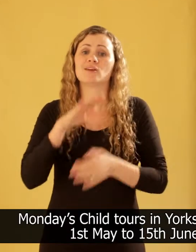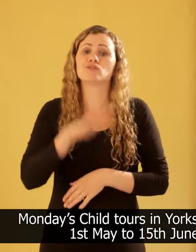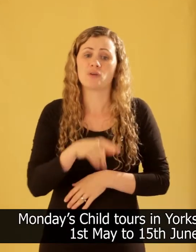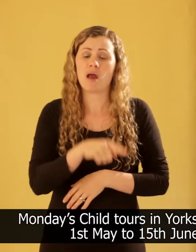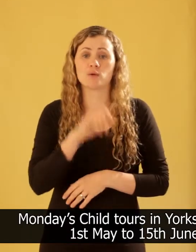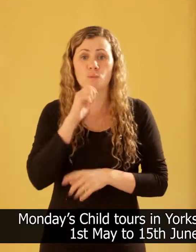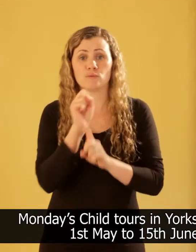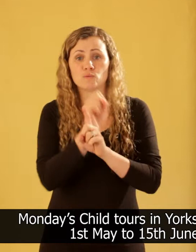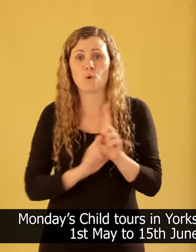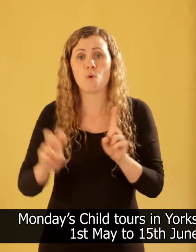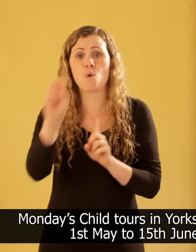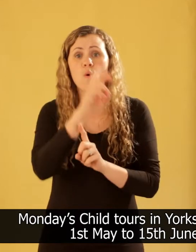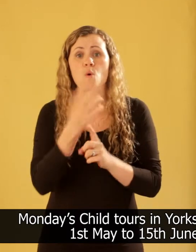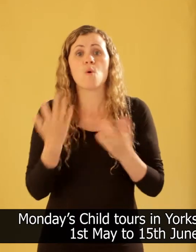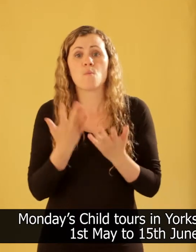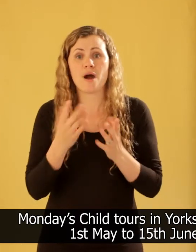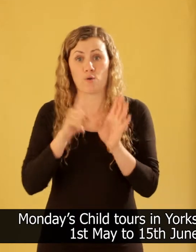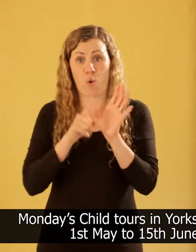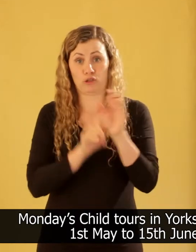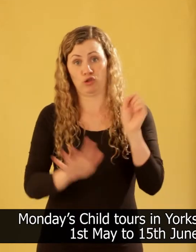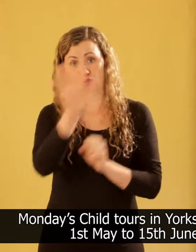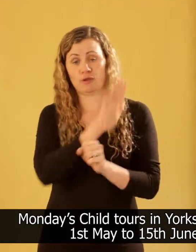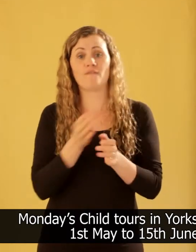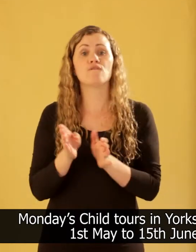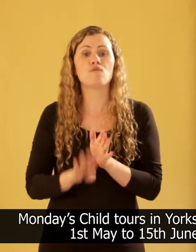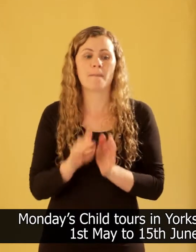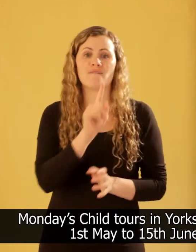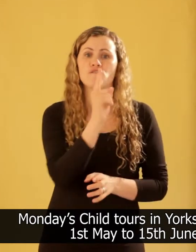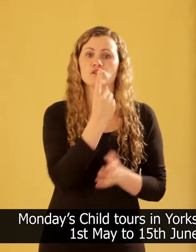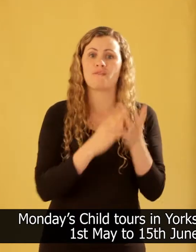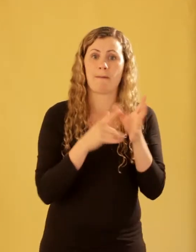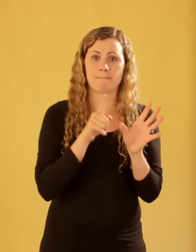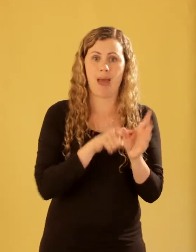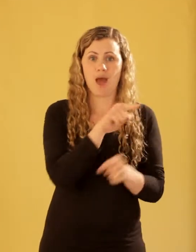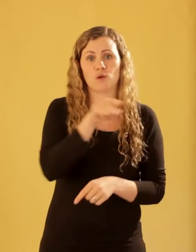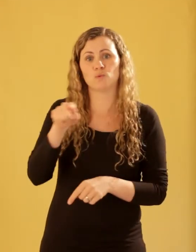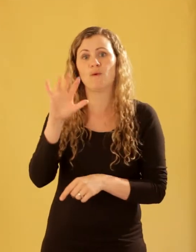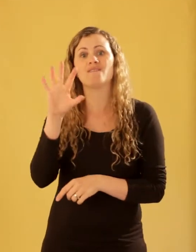Monday's Child tours in Yorkshire from the 1st of May to the 15th of June.